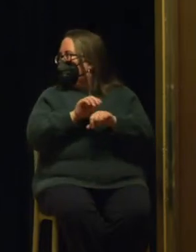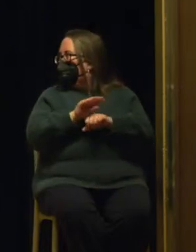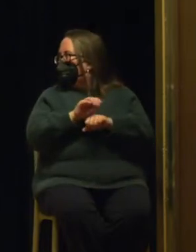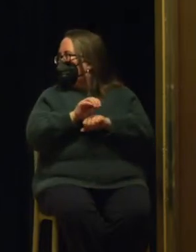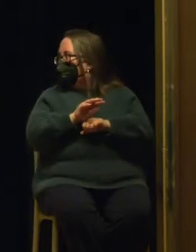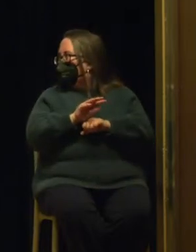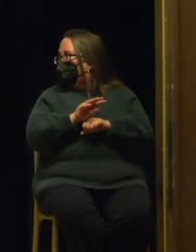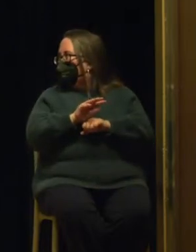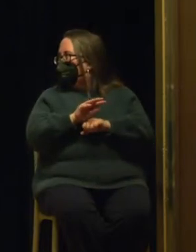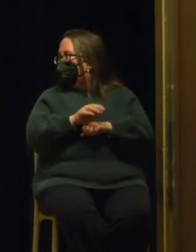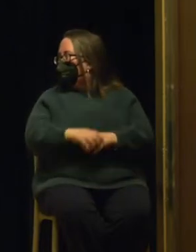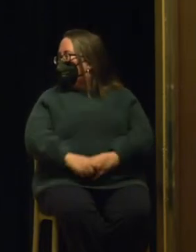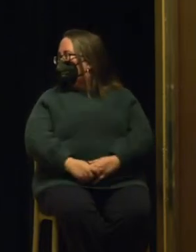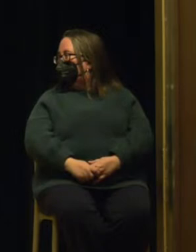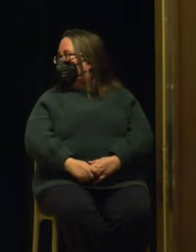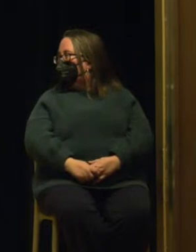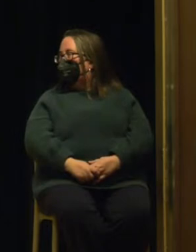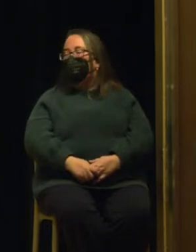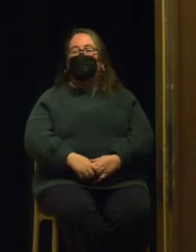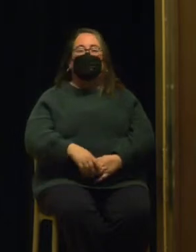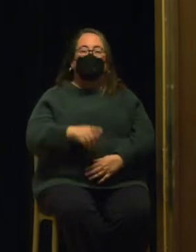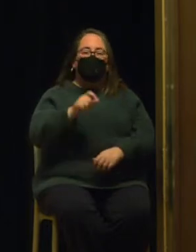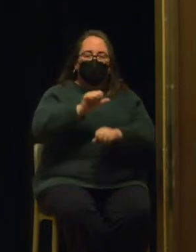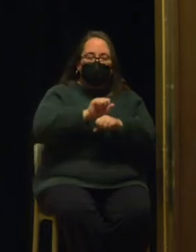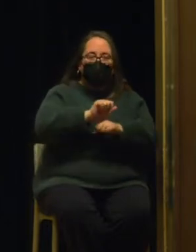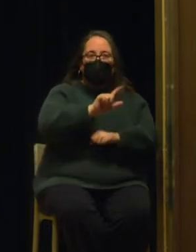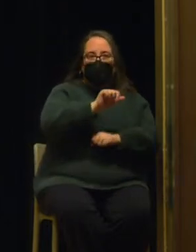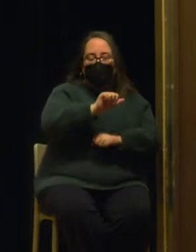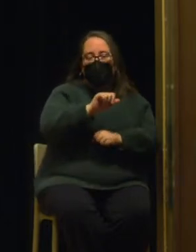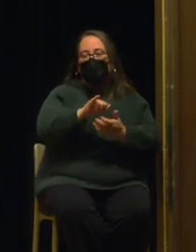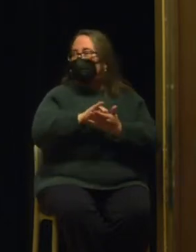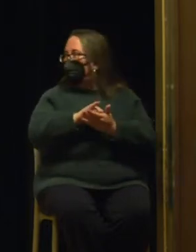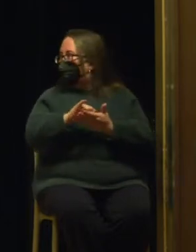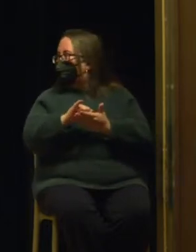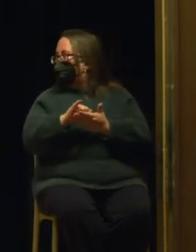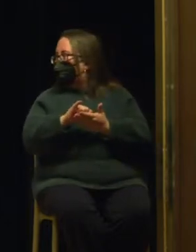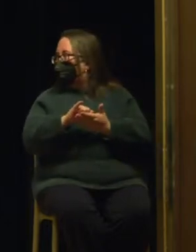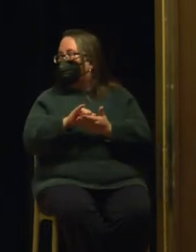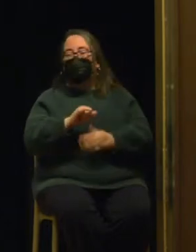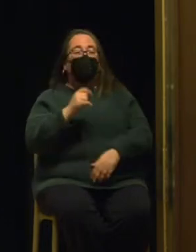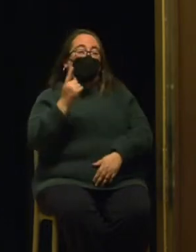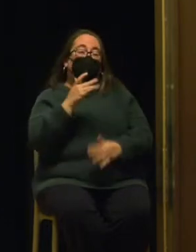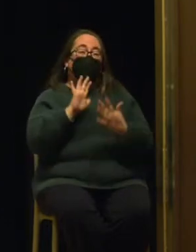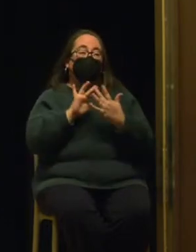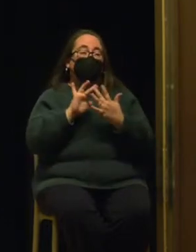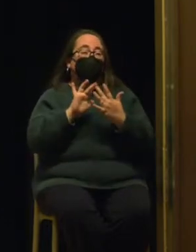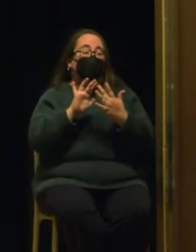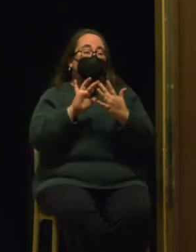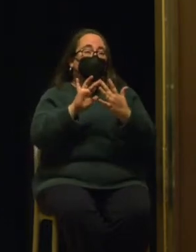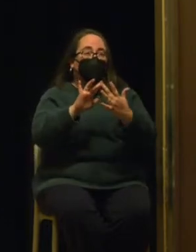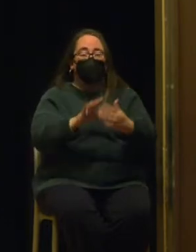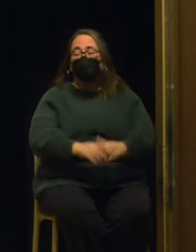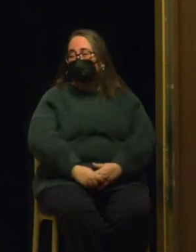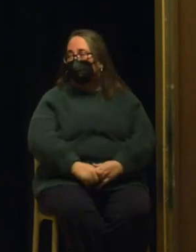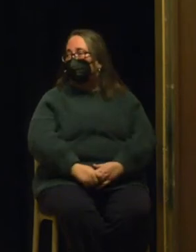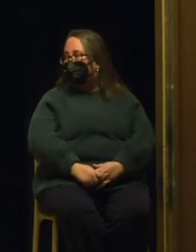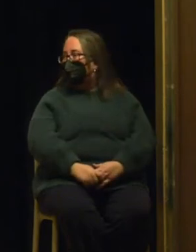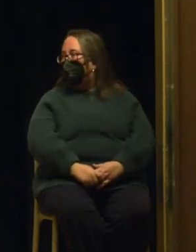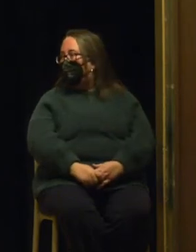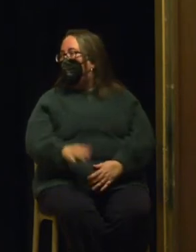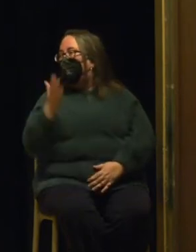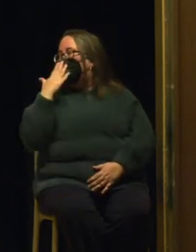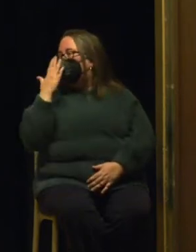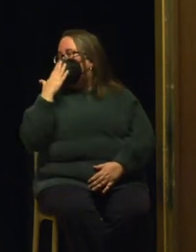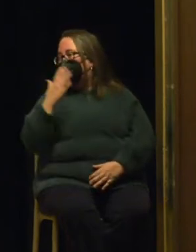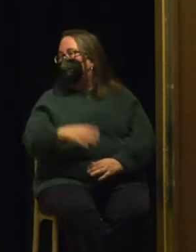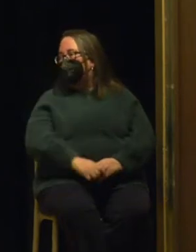had jobs in LA and New York, and you know, we just always stayed in touch. So it developed naturally.